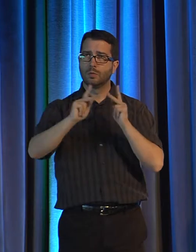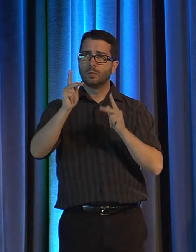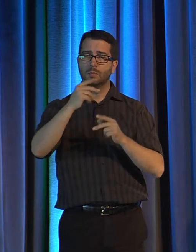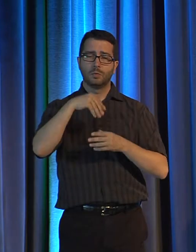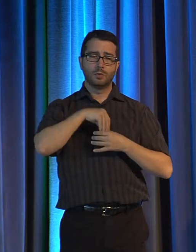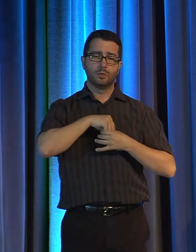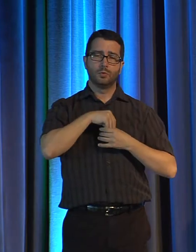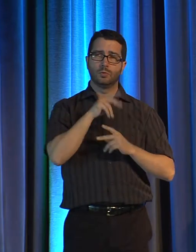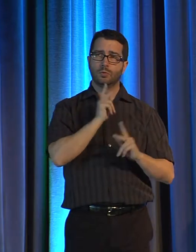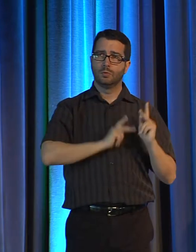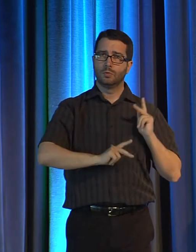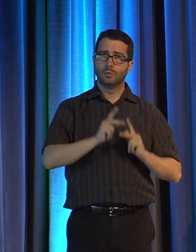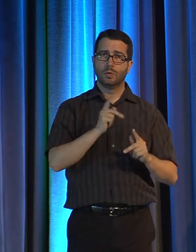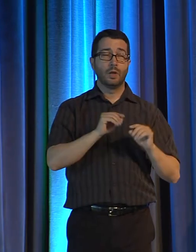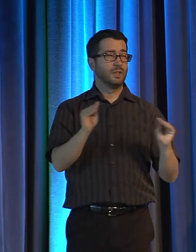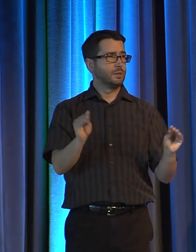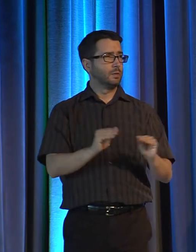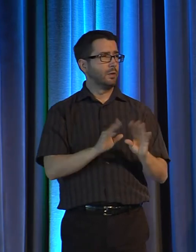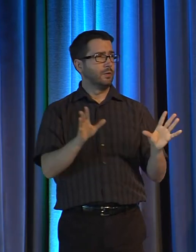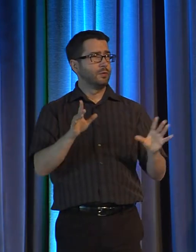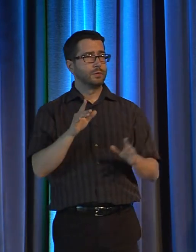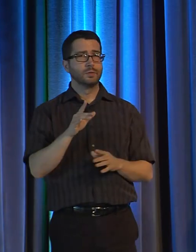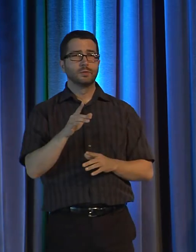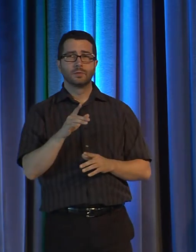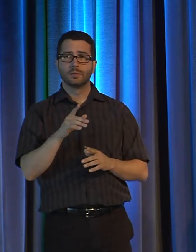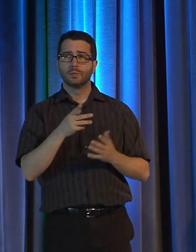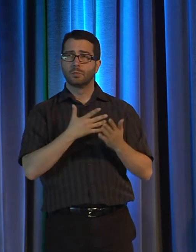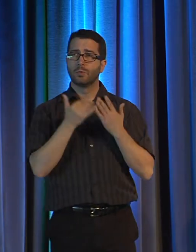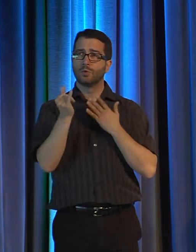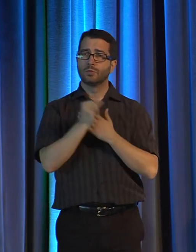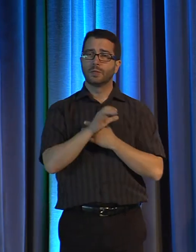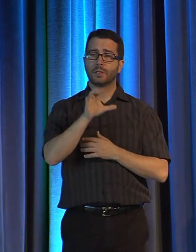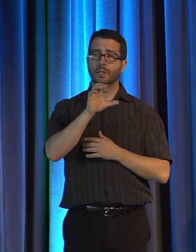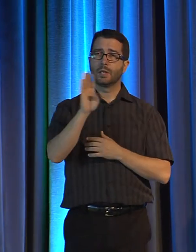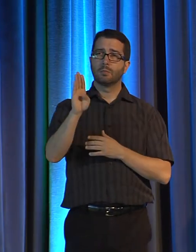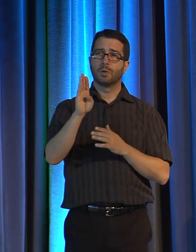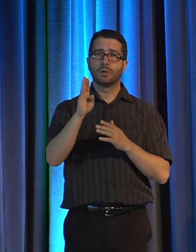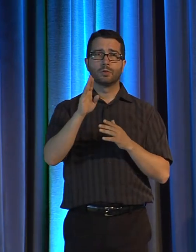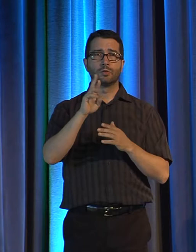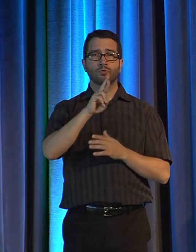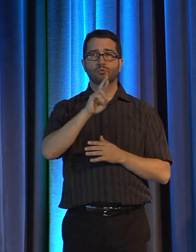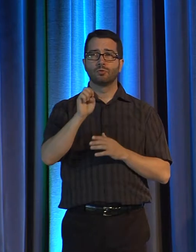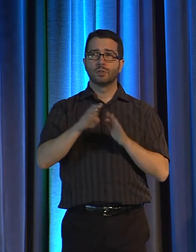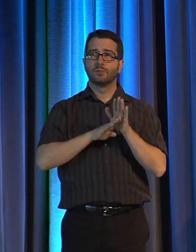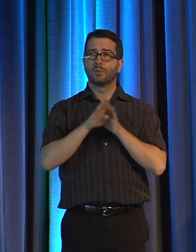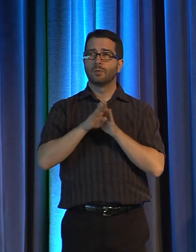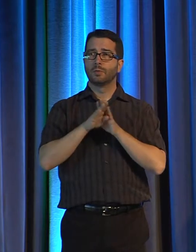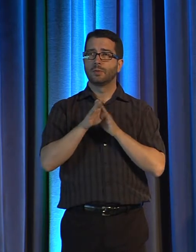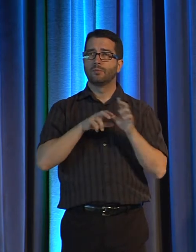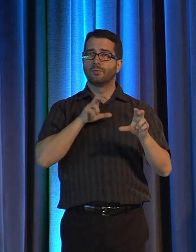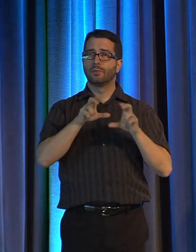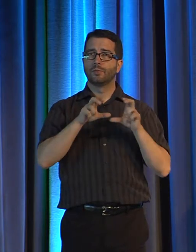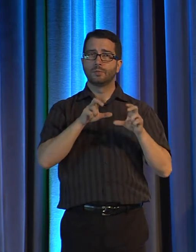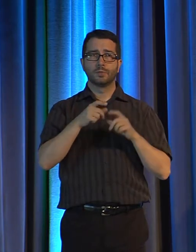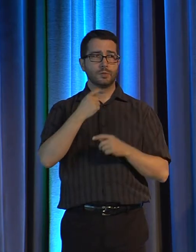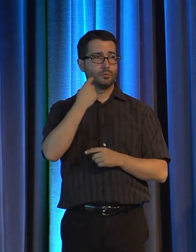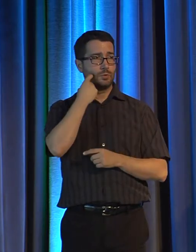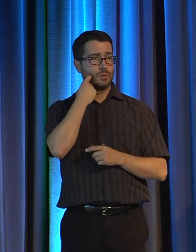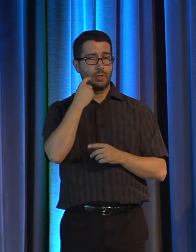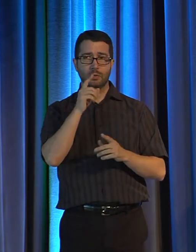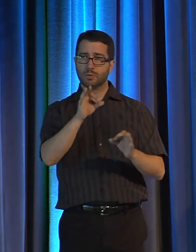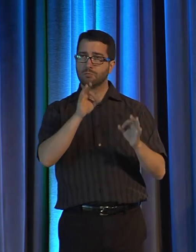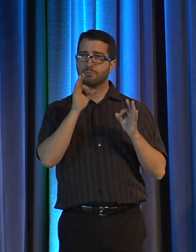very clear to us that initiatives such as the Cape Breton redevelopment investment, which was referred to earlier, present